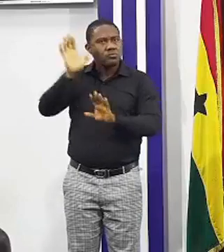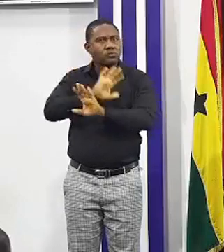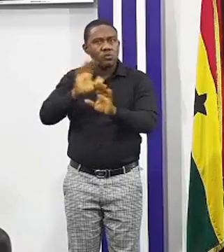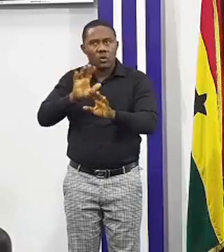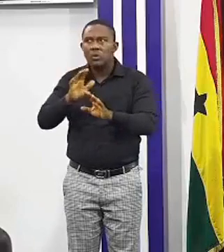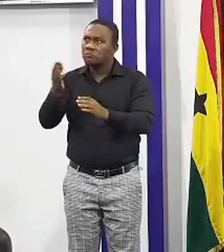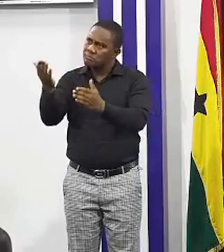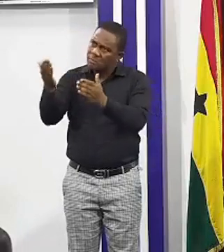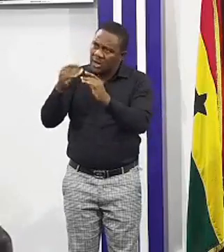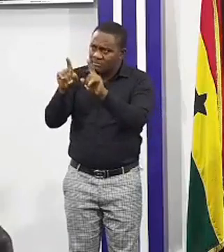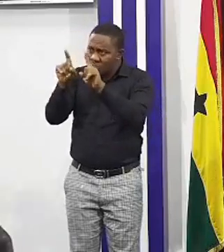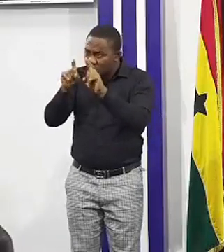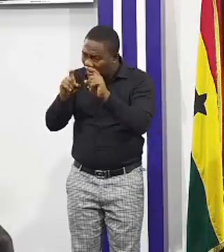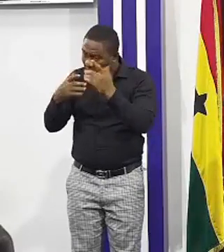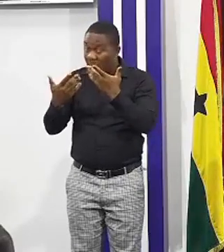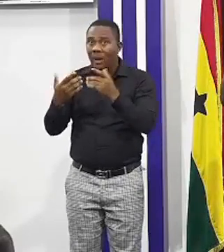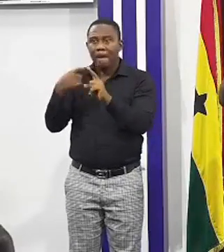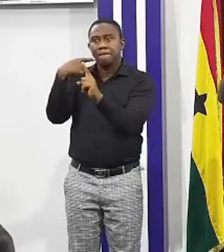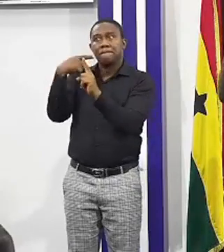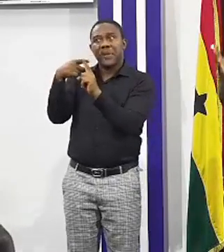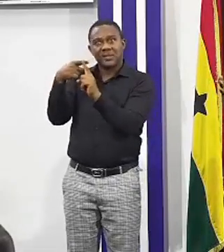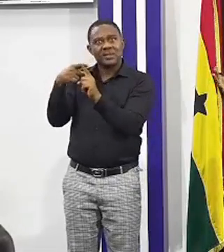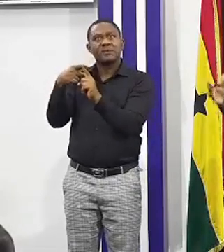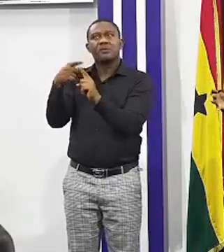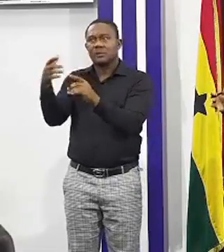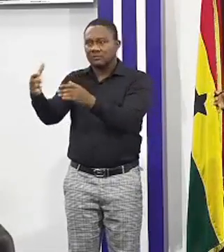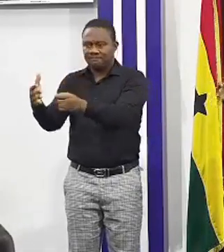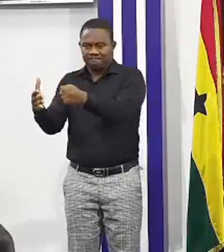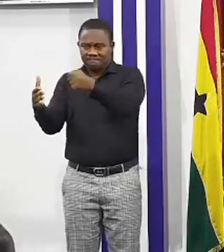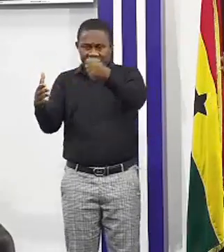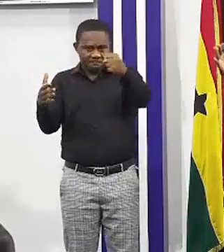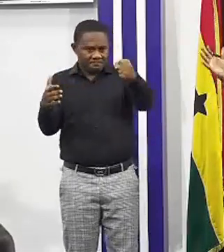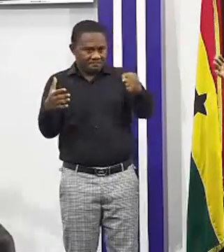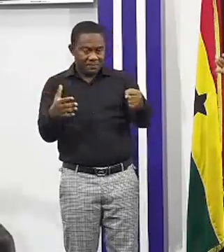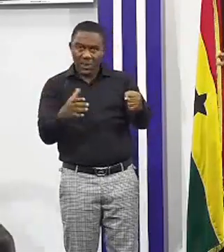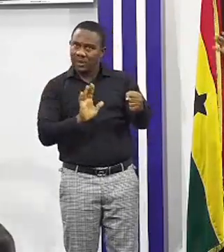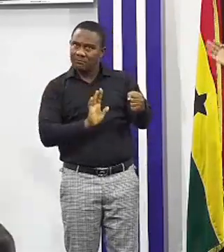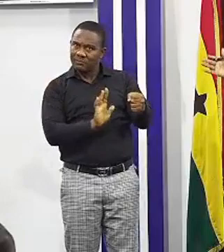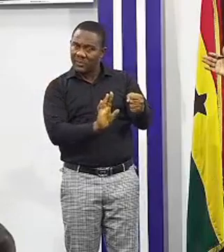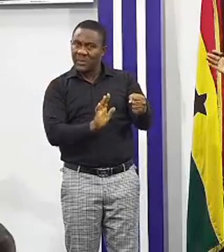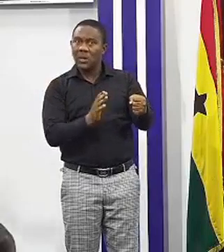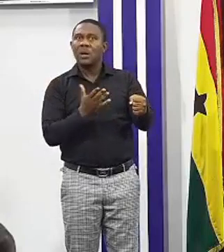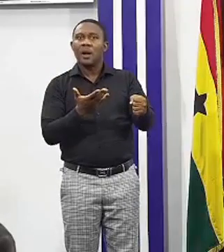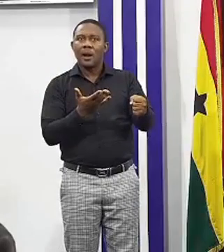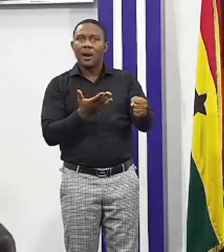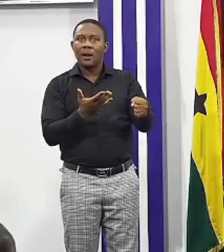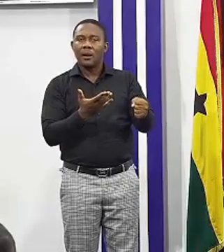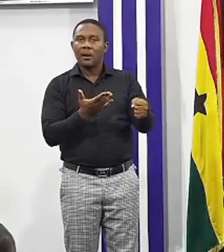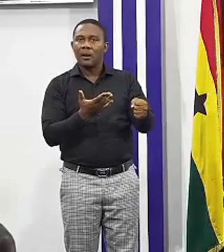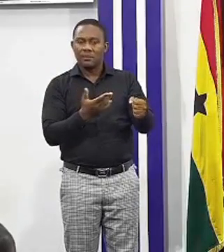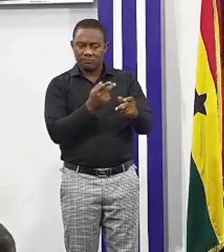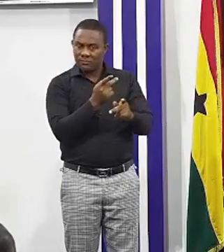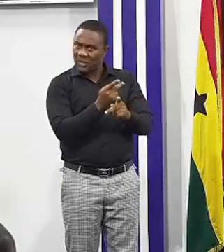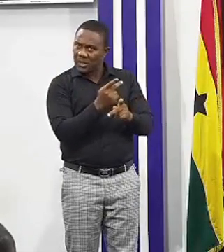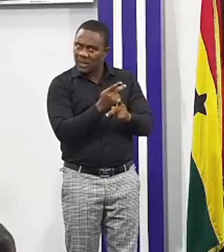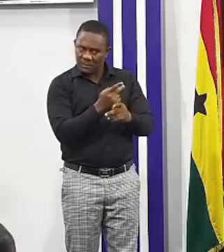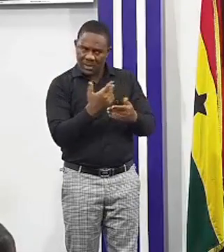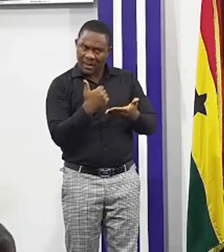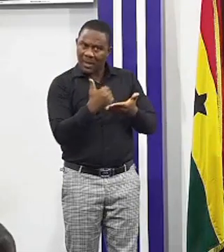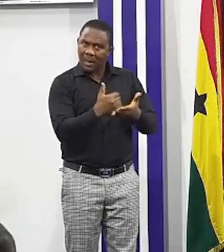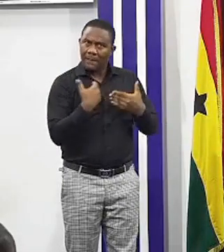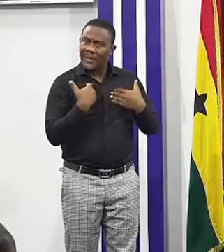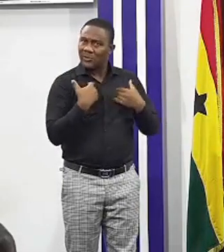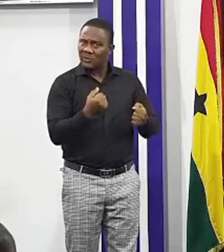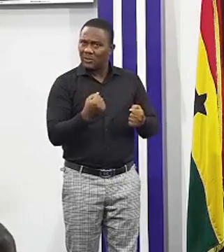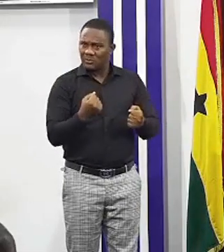give them supportive treatment, then they don't come into a sick bracket to require hospitalization, etc. He said, our